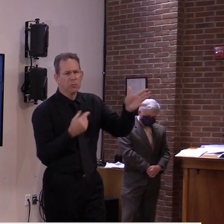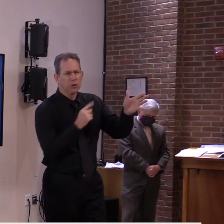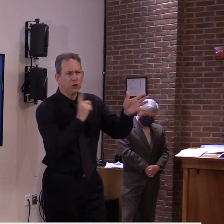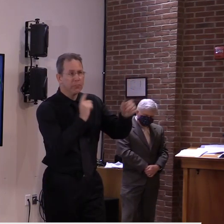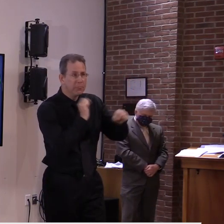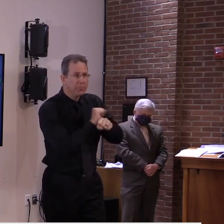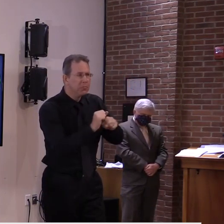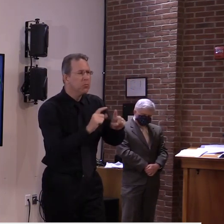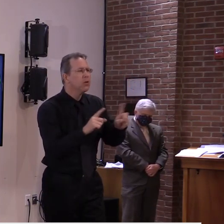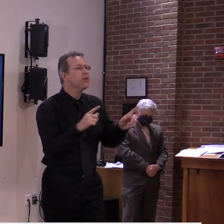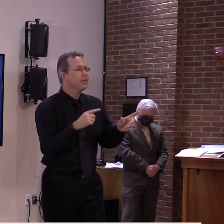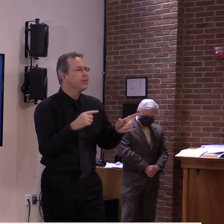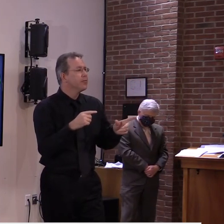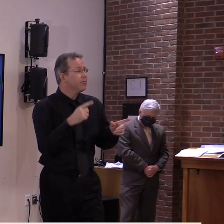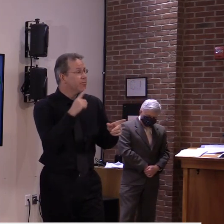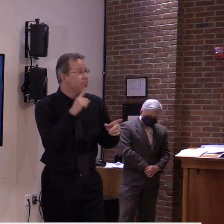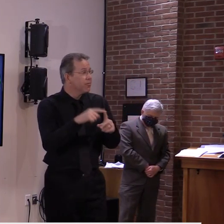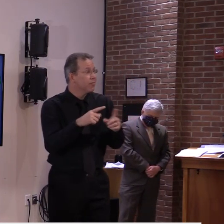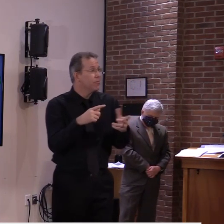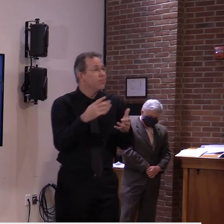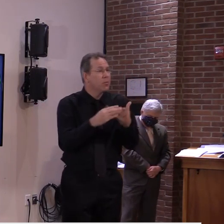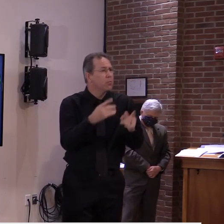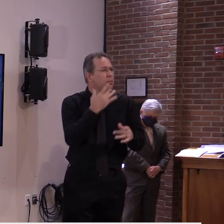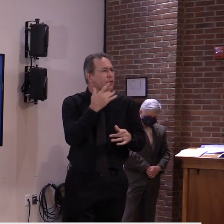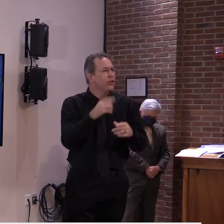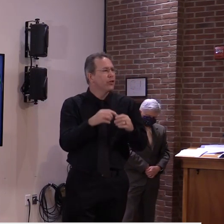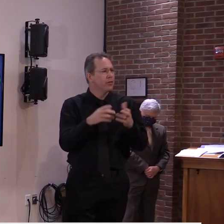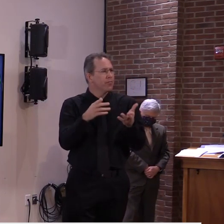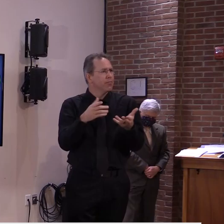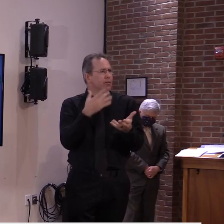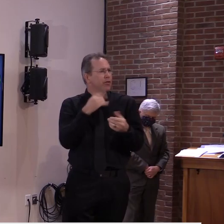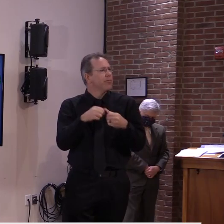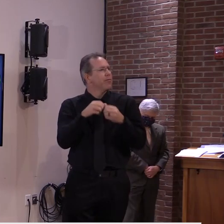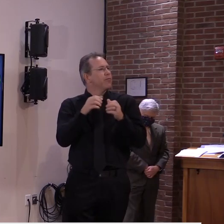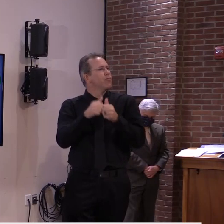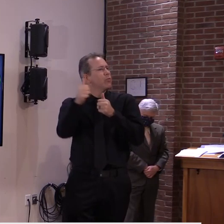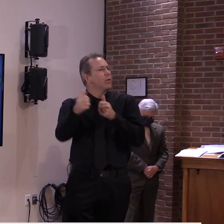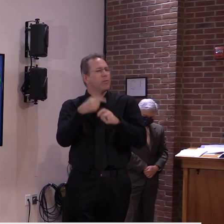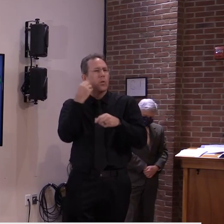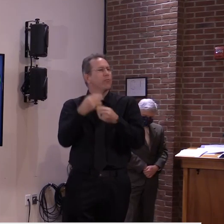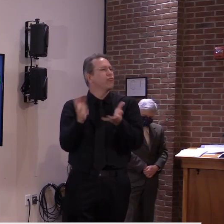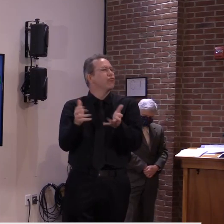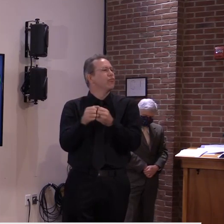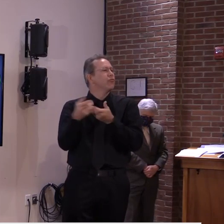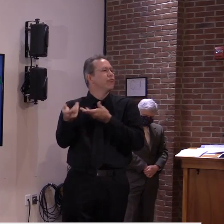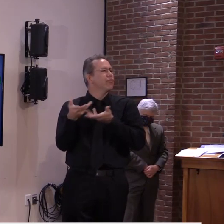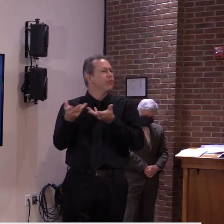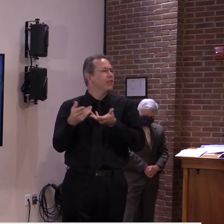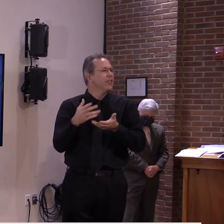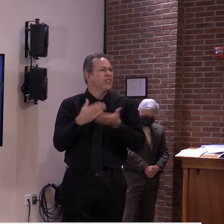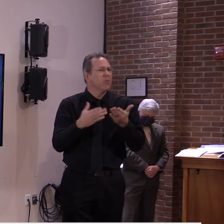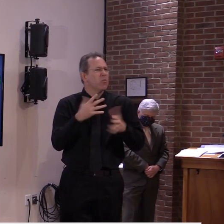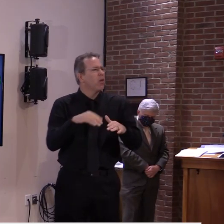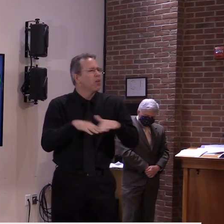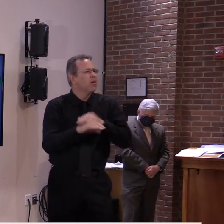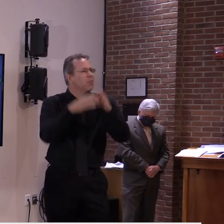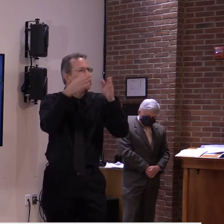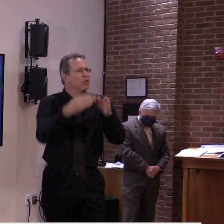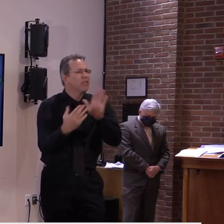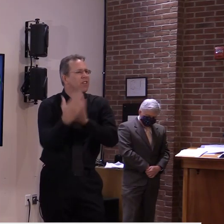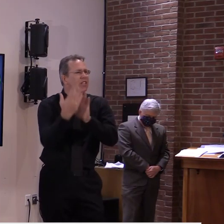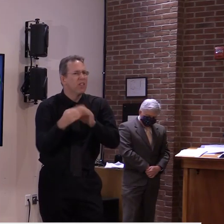preferred for many individuals. So we actually have individuals who might have been more reluctant to receive services before that are now coming